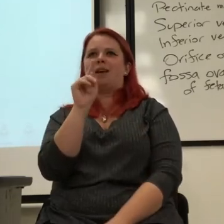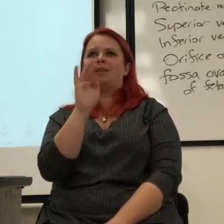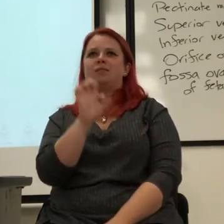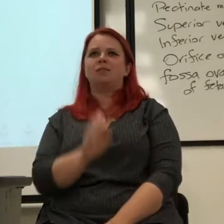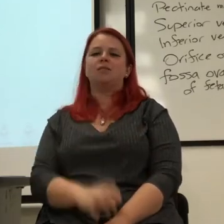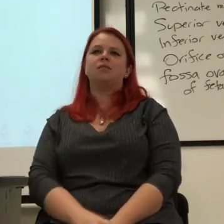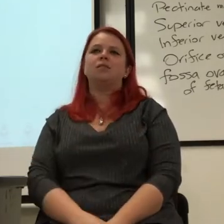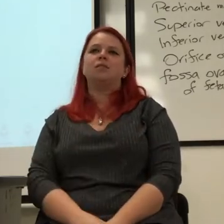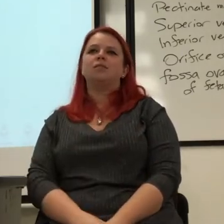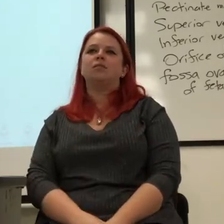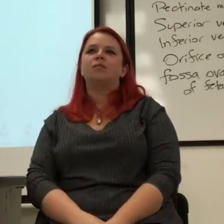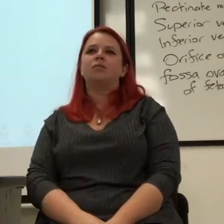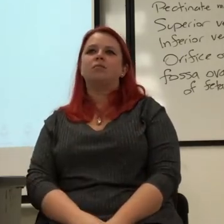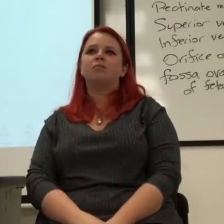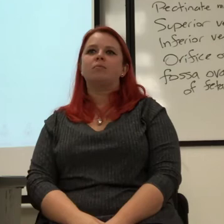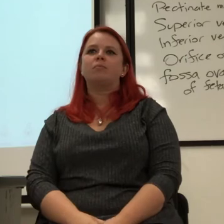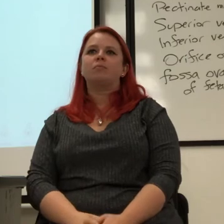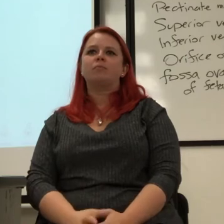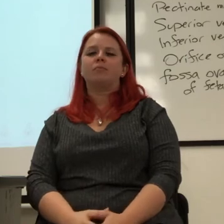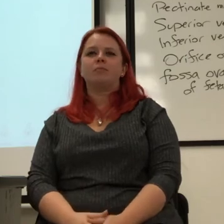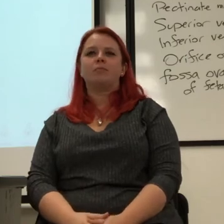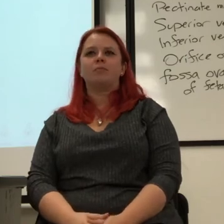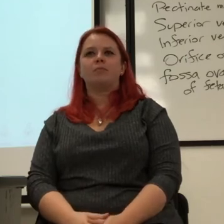Pectinate, muscle.